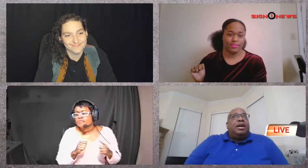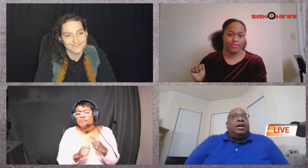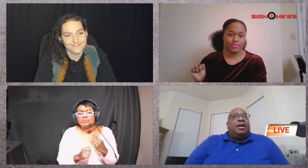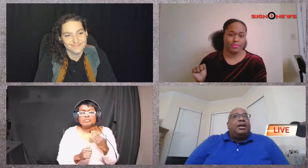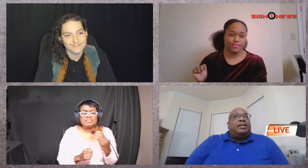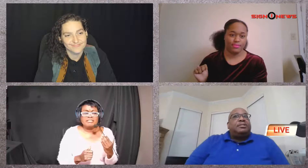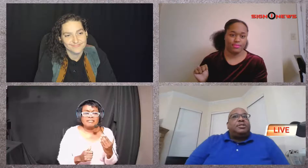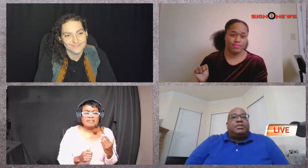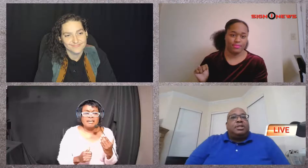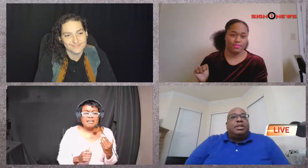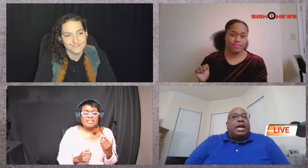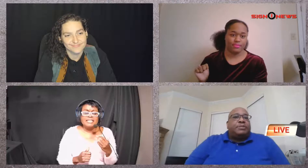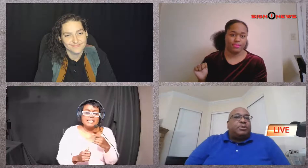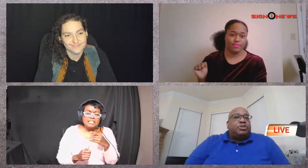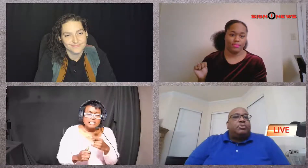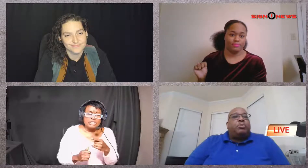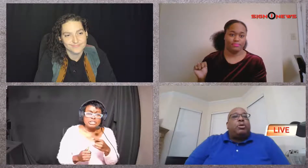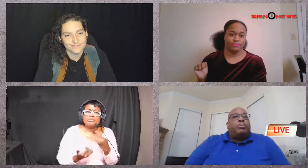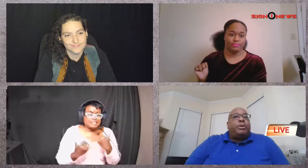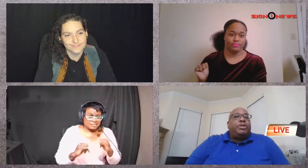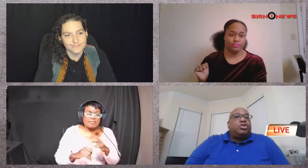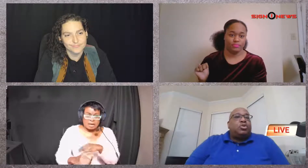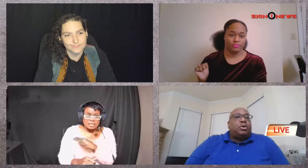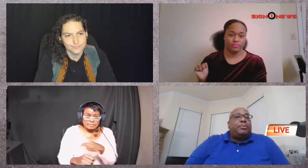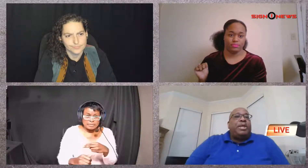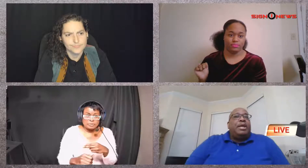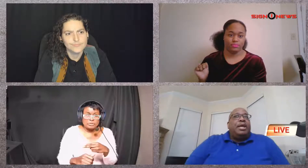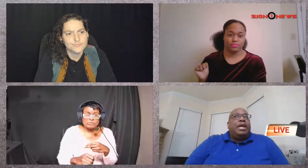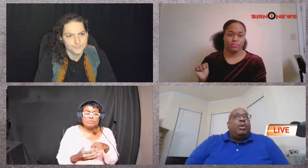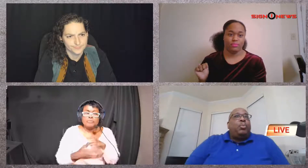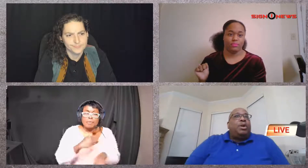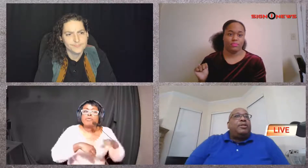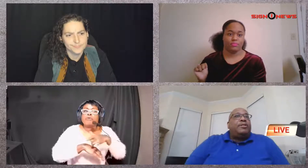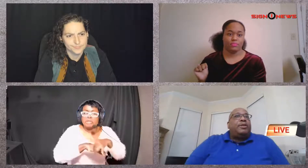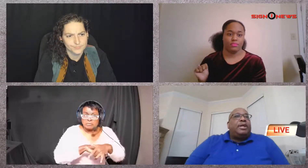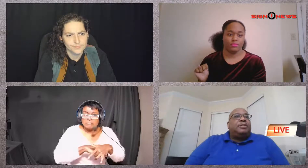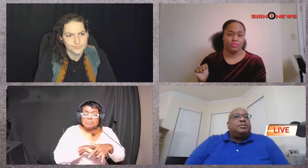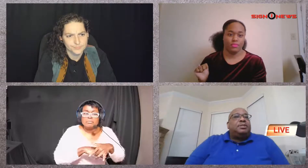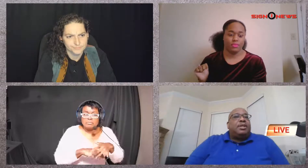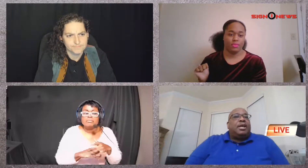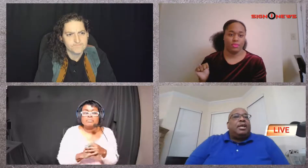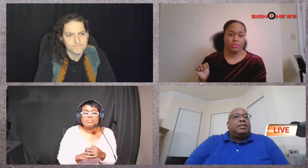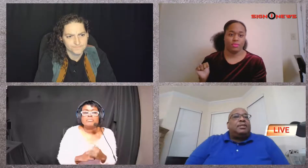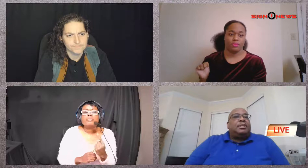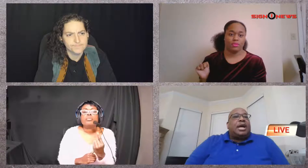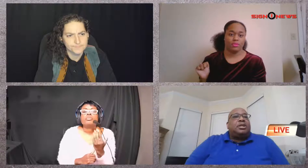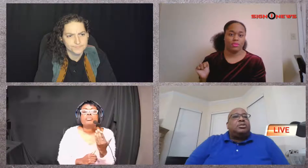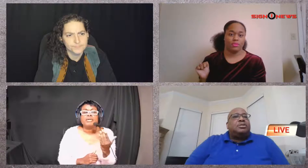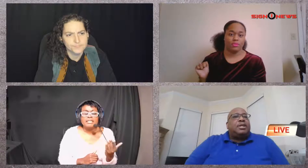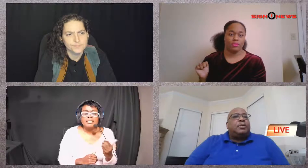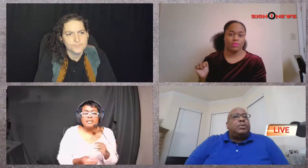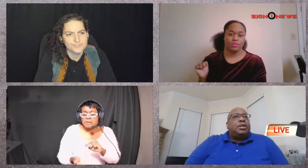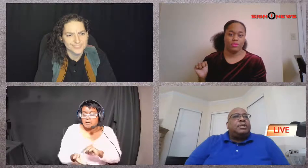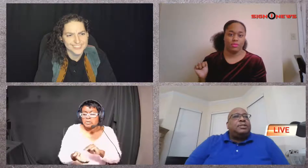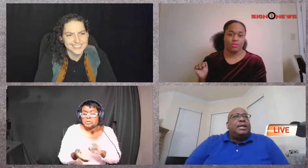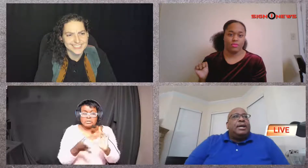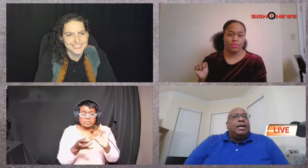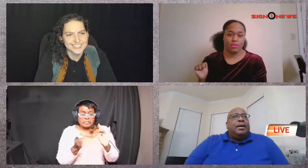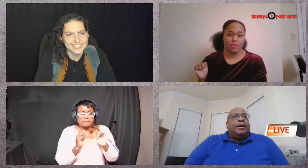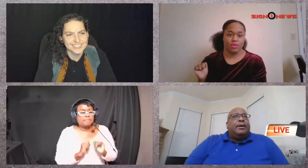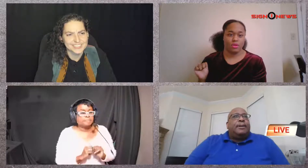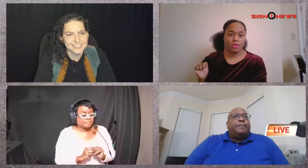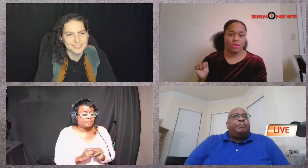that she was still in the hospital, she was born premature. And one of the things that the doctor said